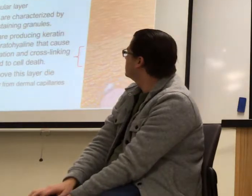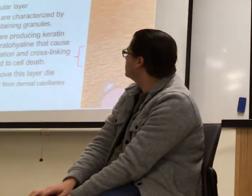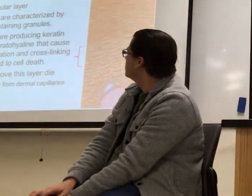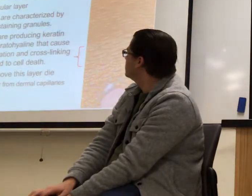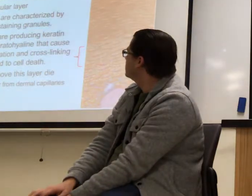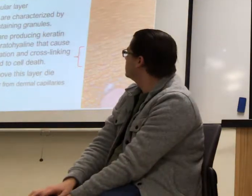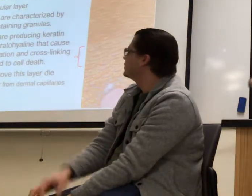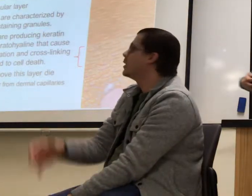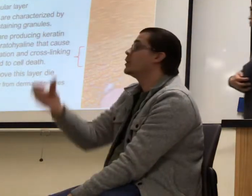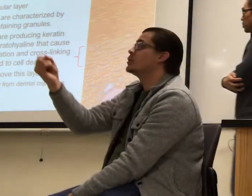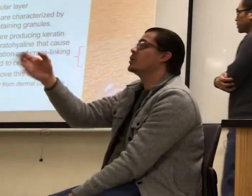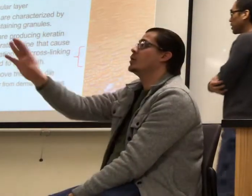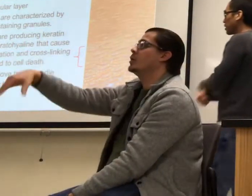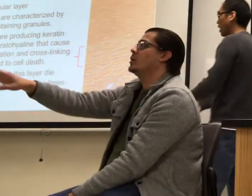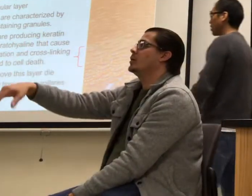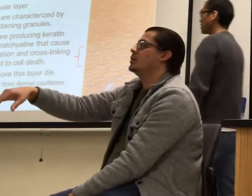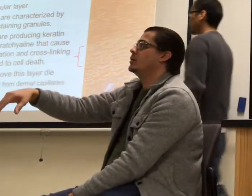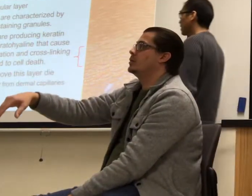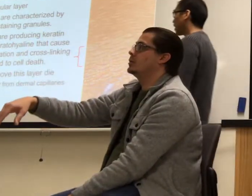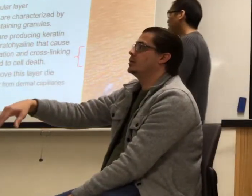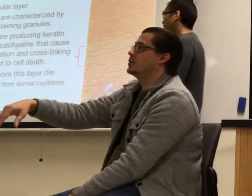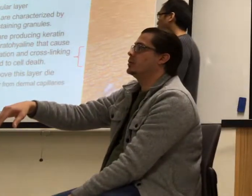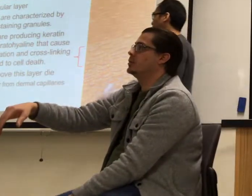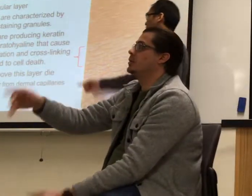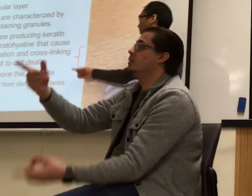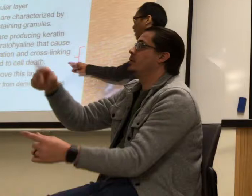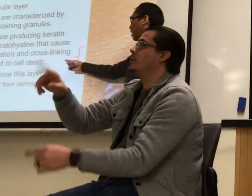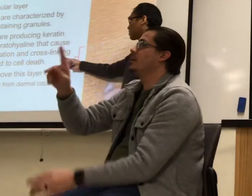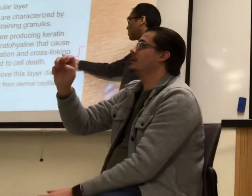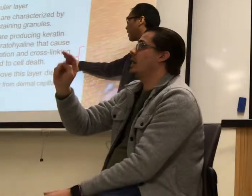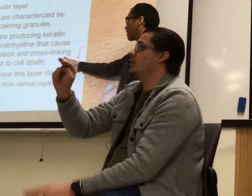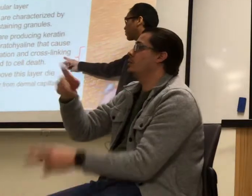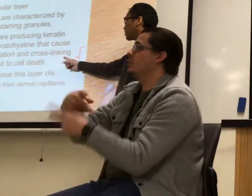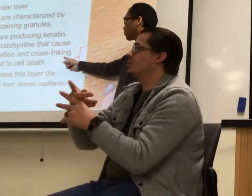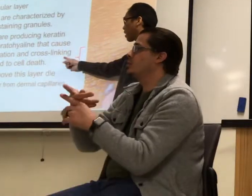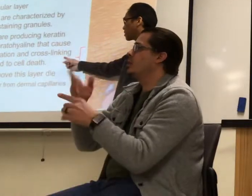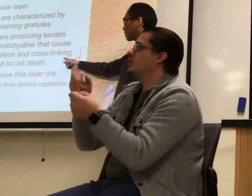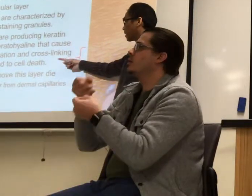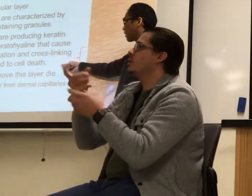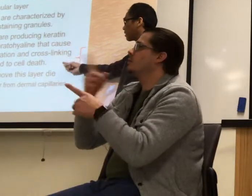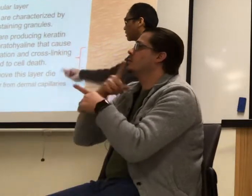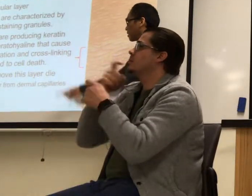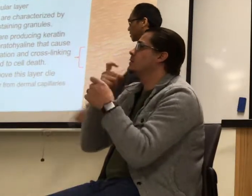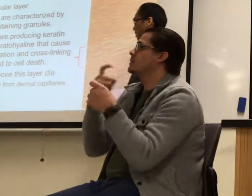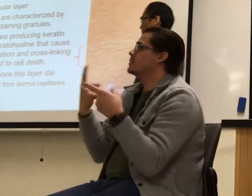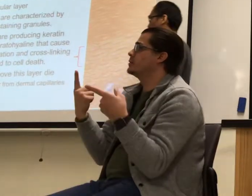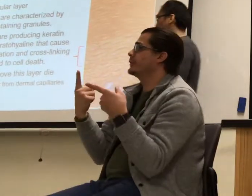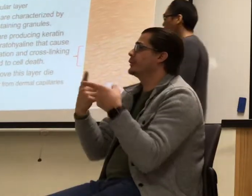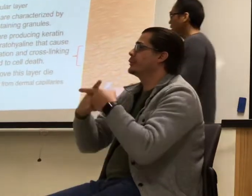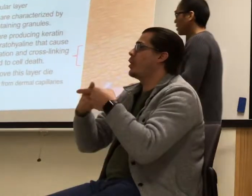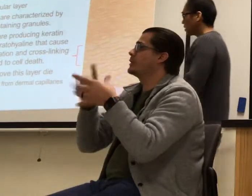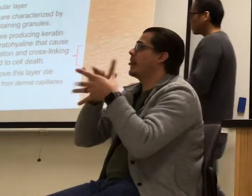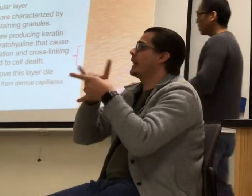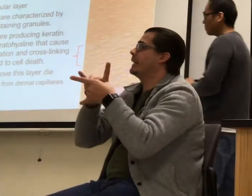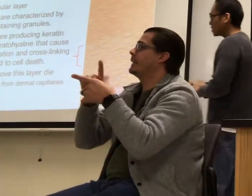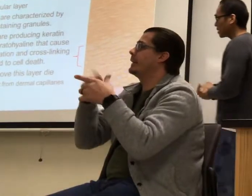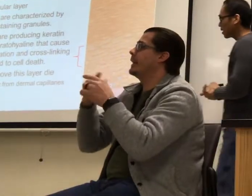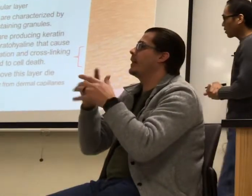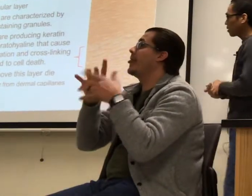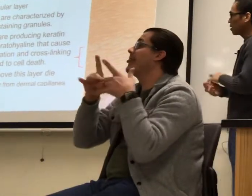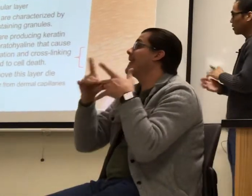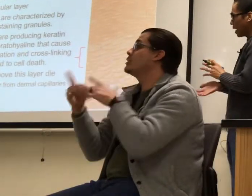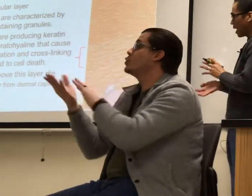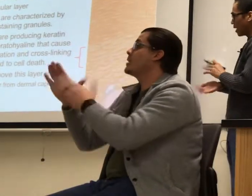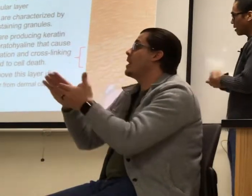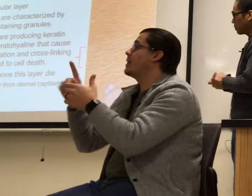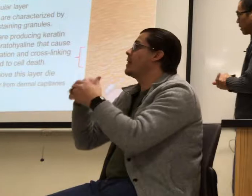So what's happening is they're producing a keratin and keratinohyaline that causes dehydration cross-linking that leads to the cell death. Cells above this